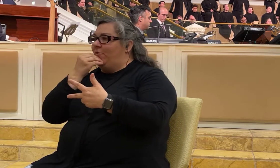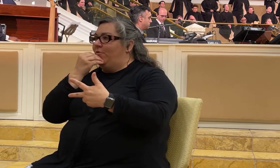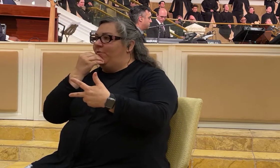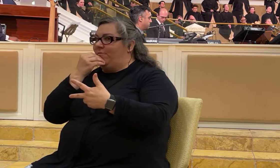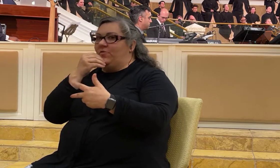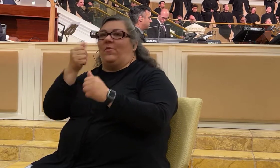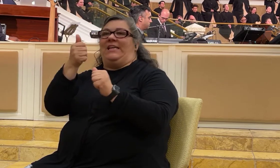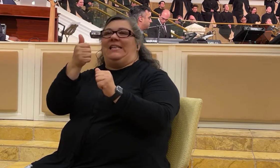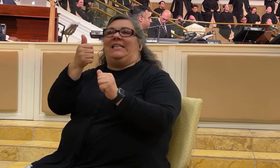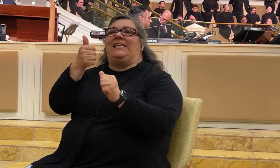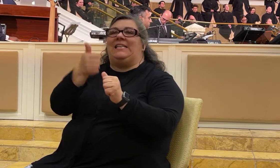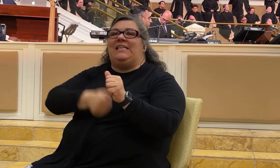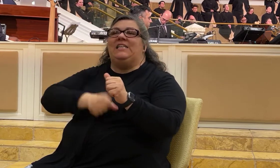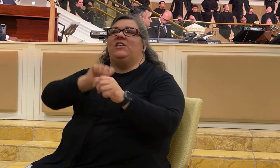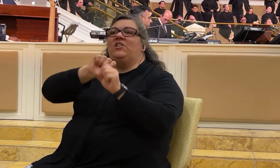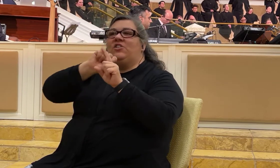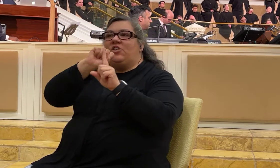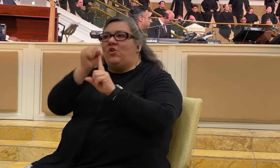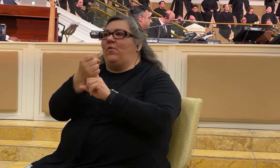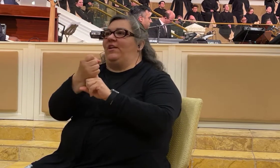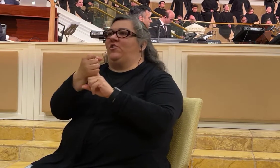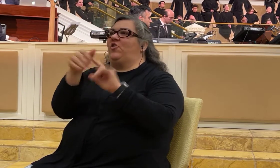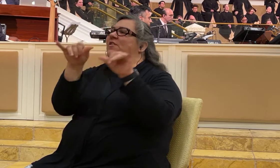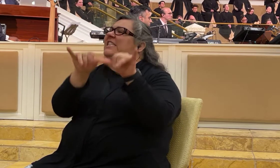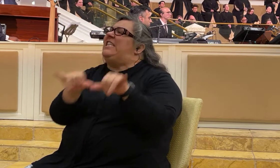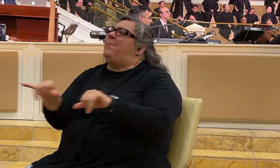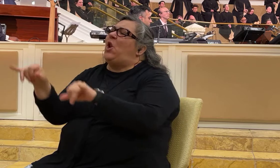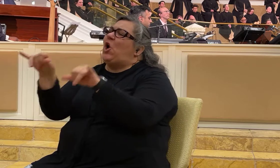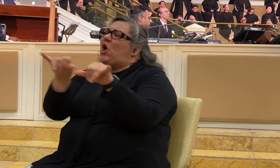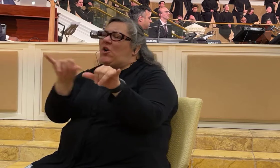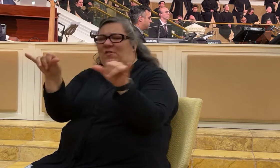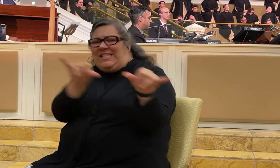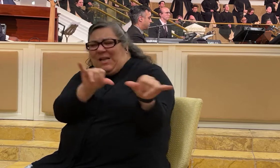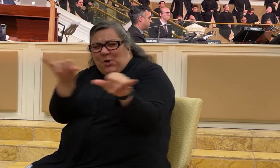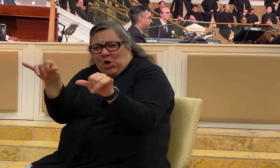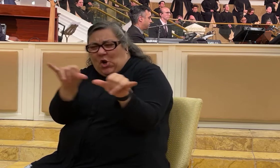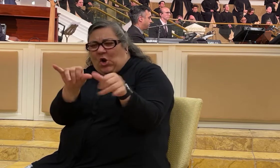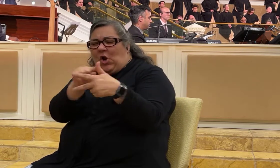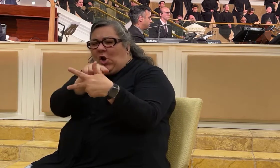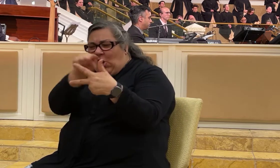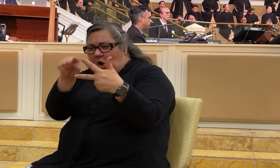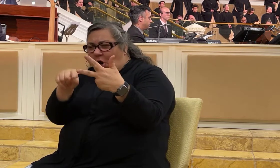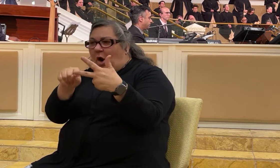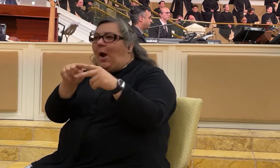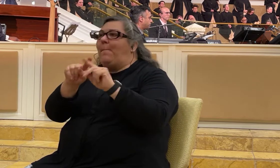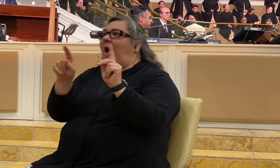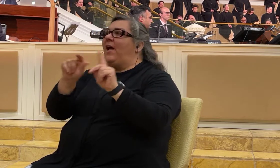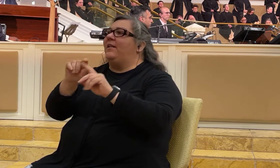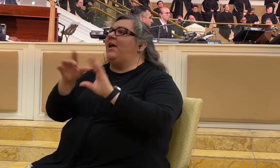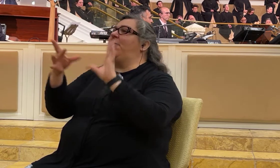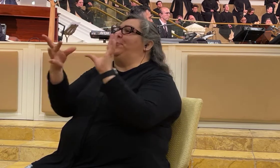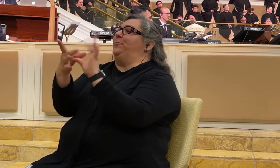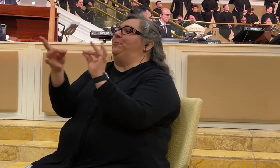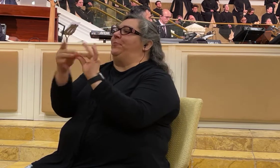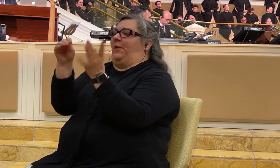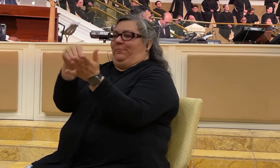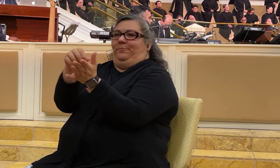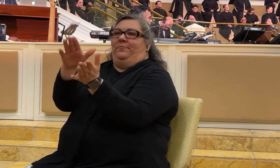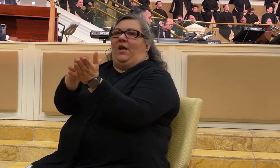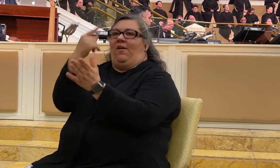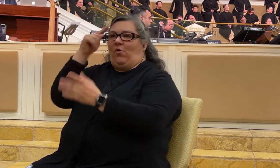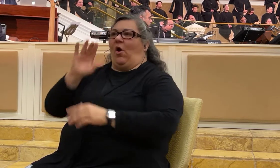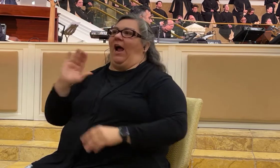here are eerily similar and obviously divinely placed for my learning and your learning